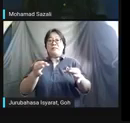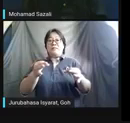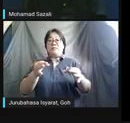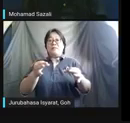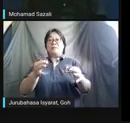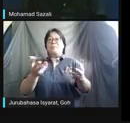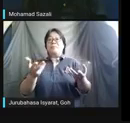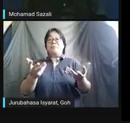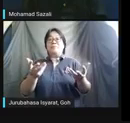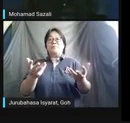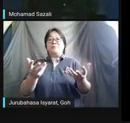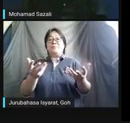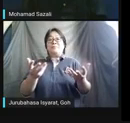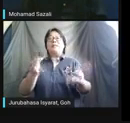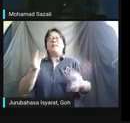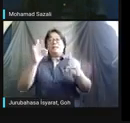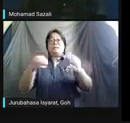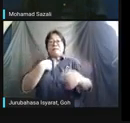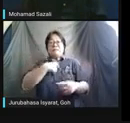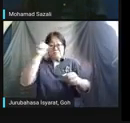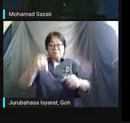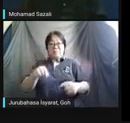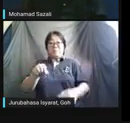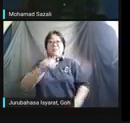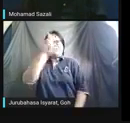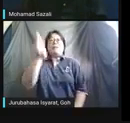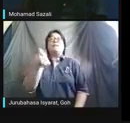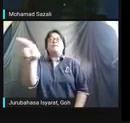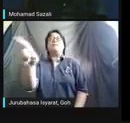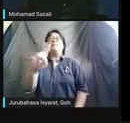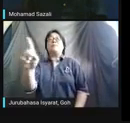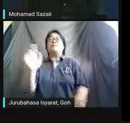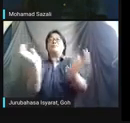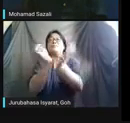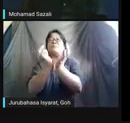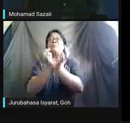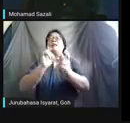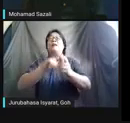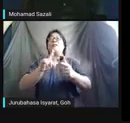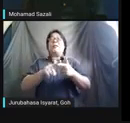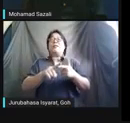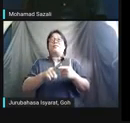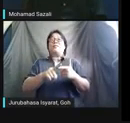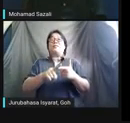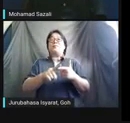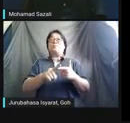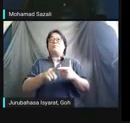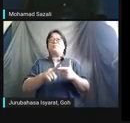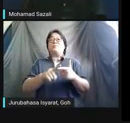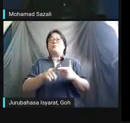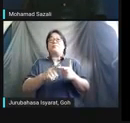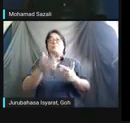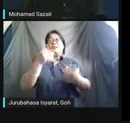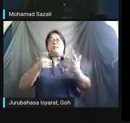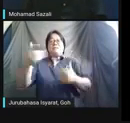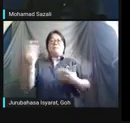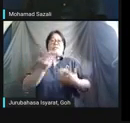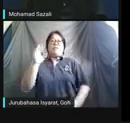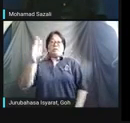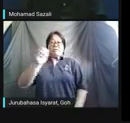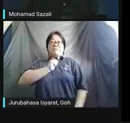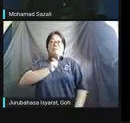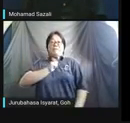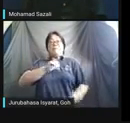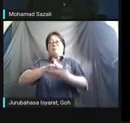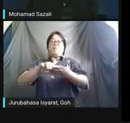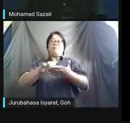for their card? Should we just like maybe we should expect them to like feel like they